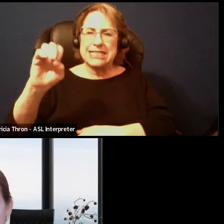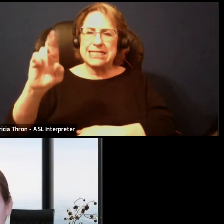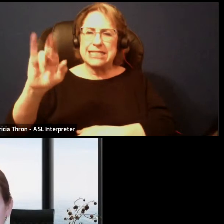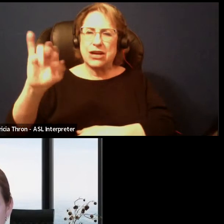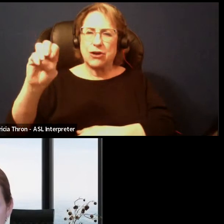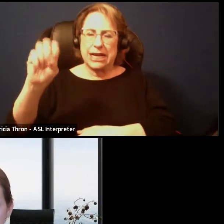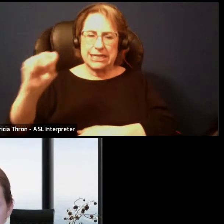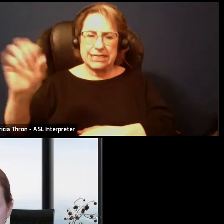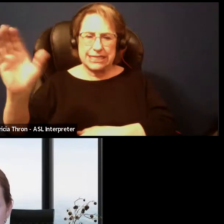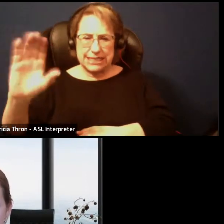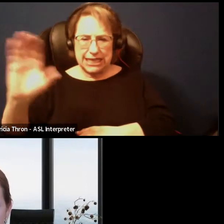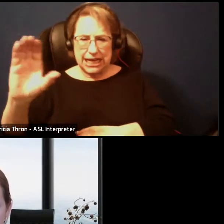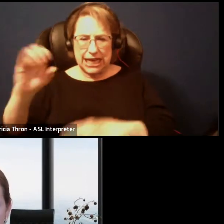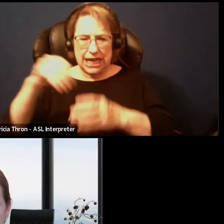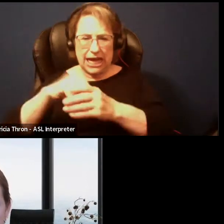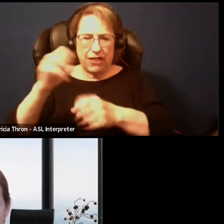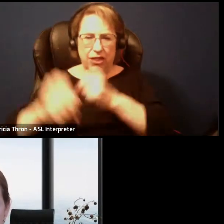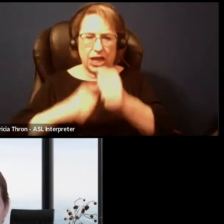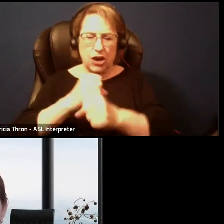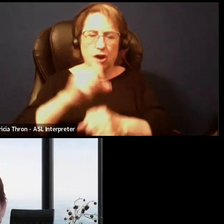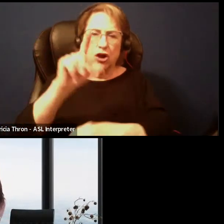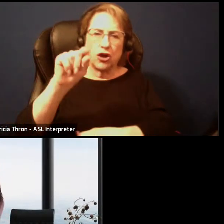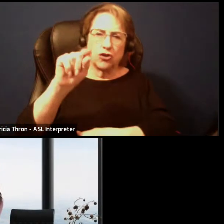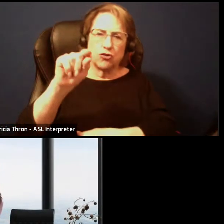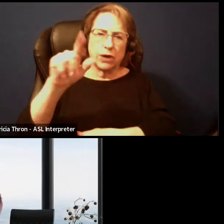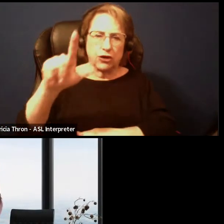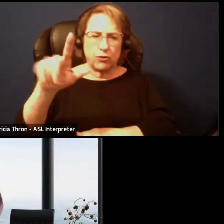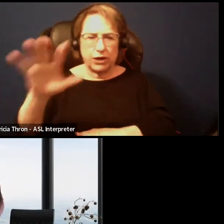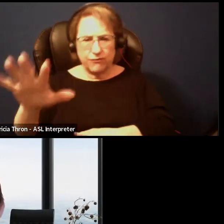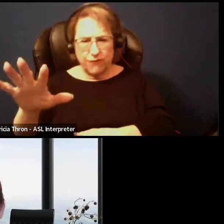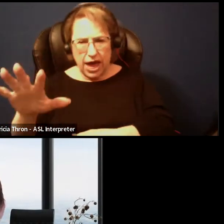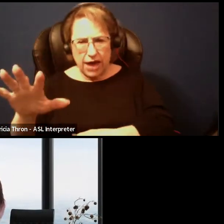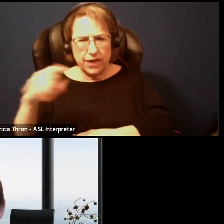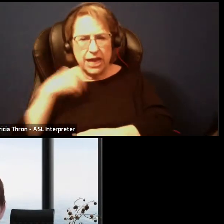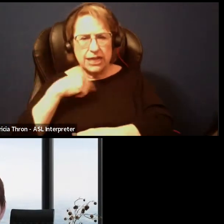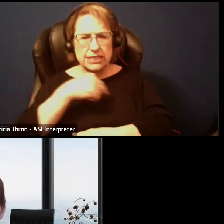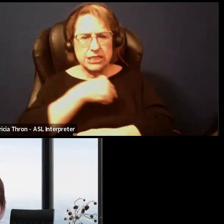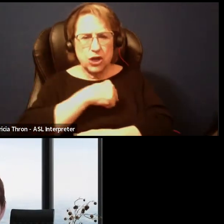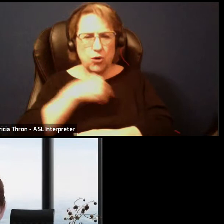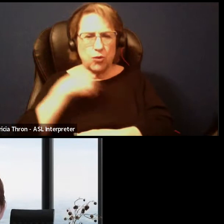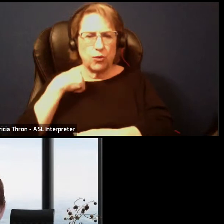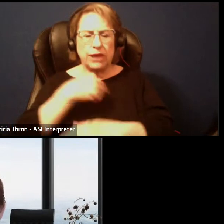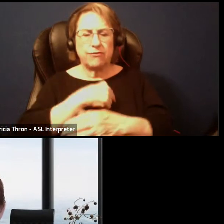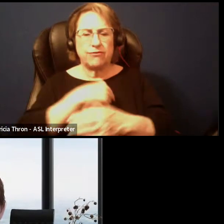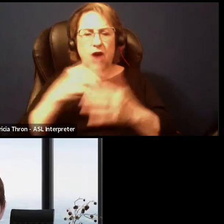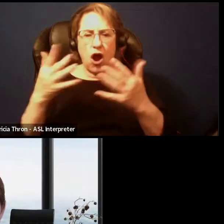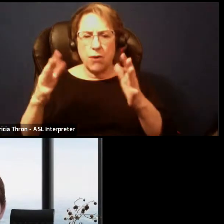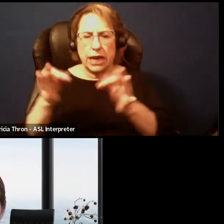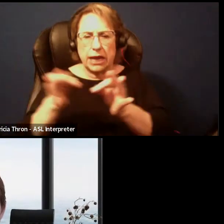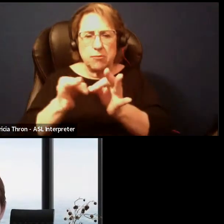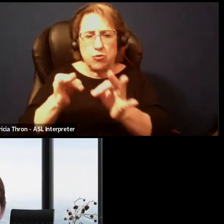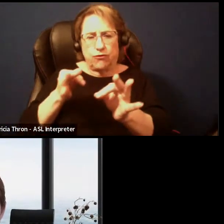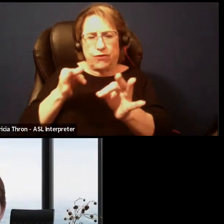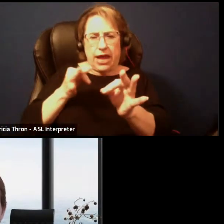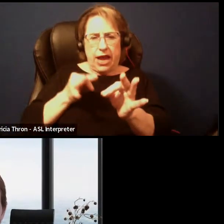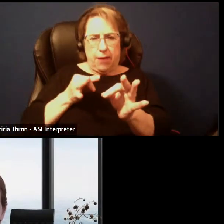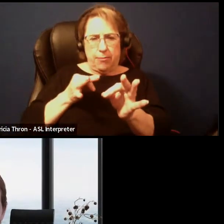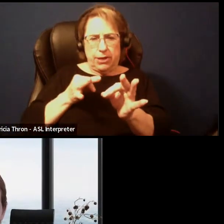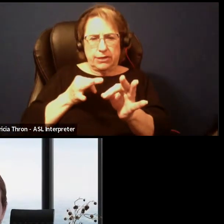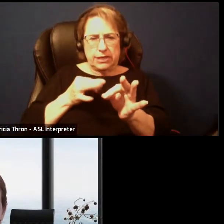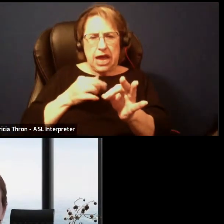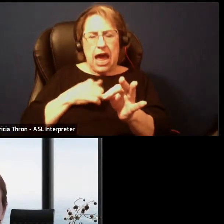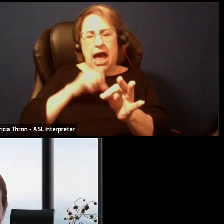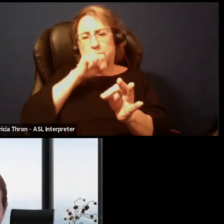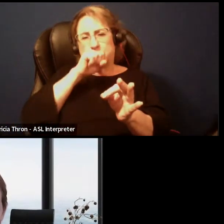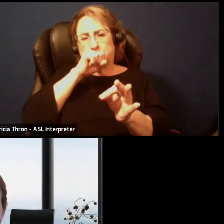already moved. We're just moving the about schedule 2 ahead. years. Okay. Correct. And so I would love to, and I would love to